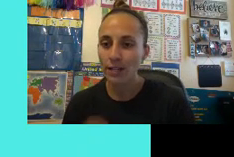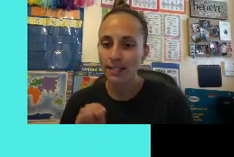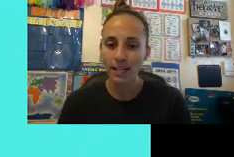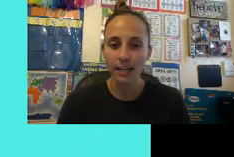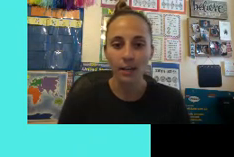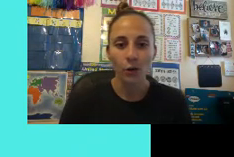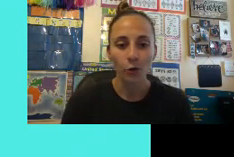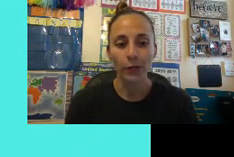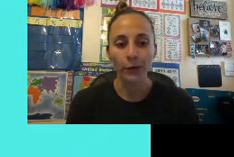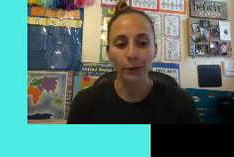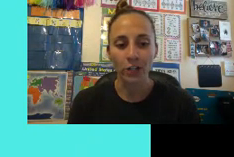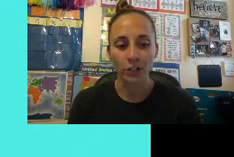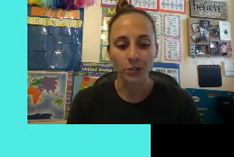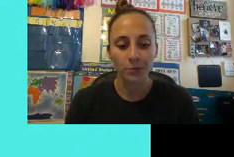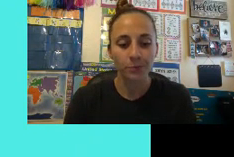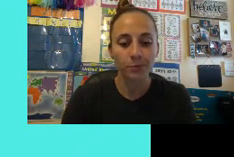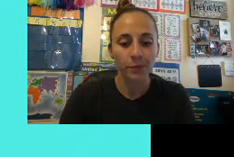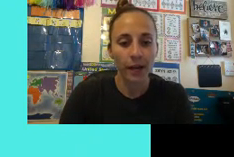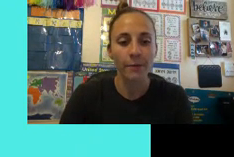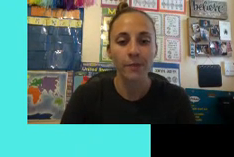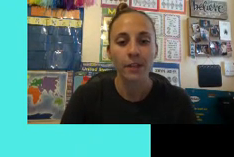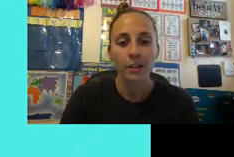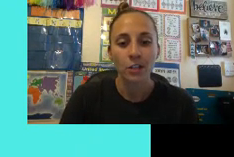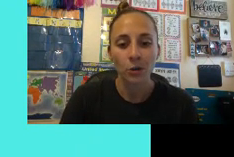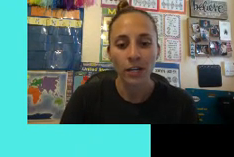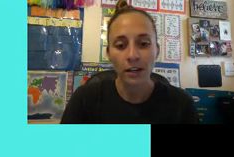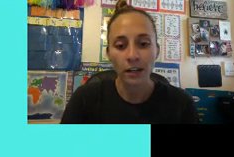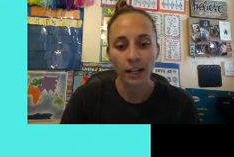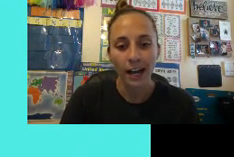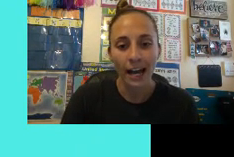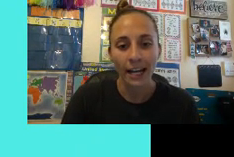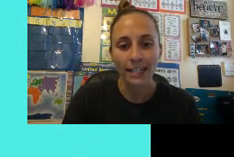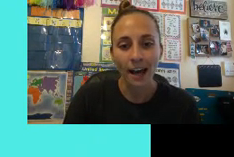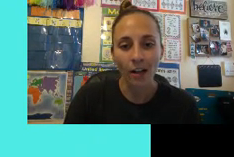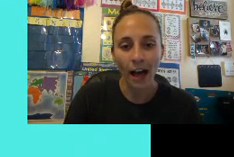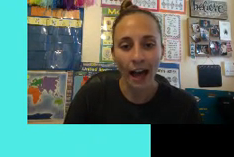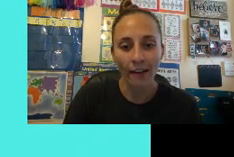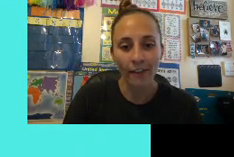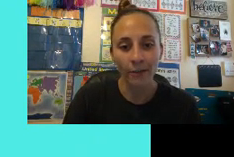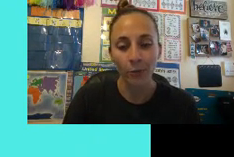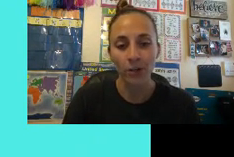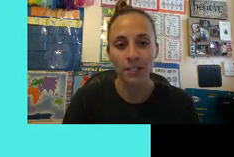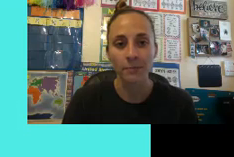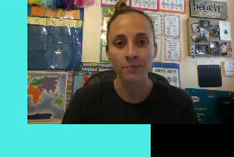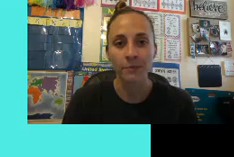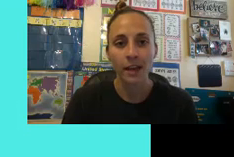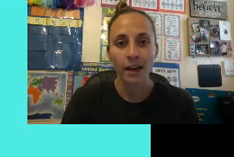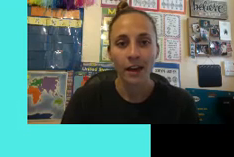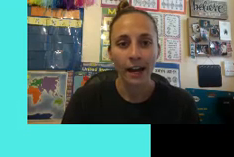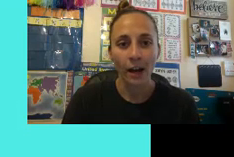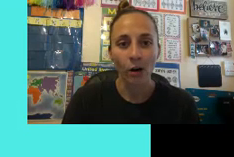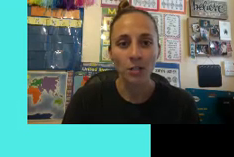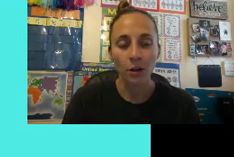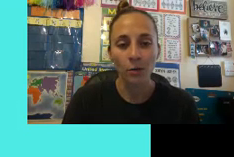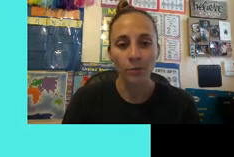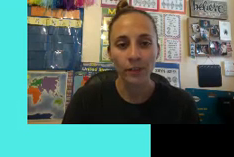We see real pictures, okay? So here I can tell I have a real person, and